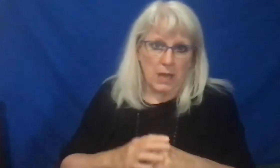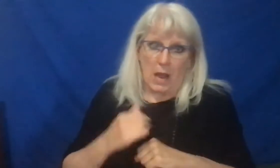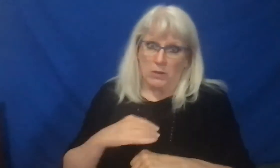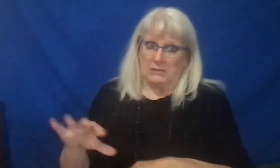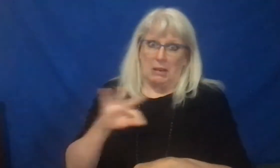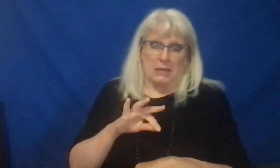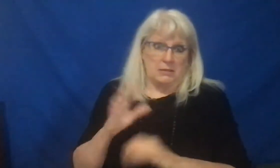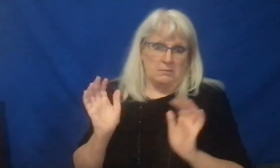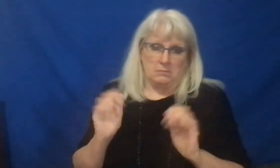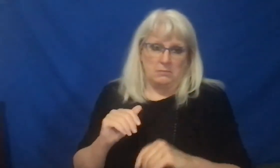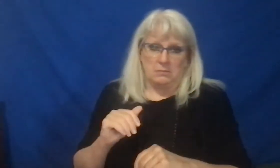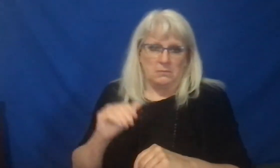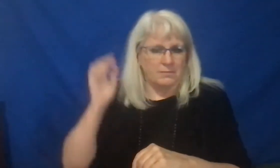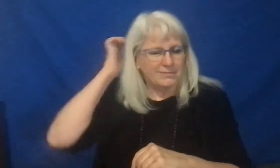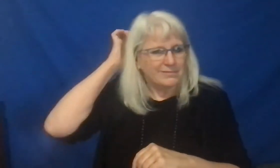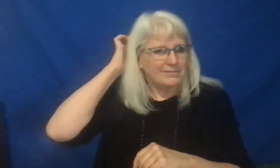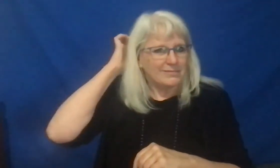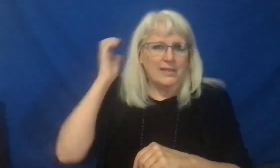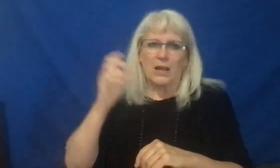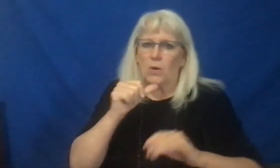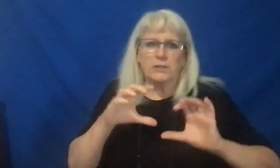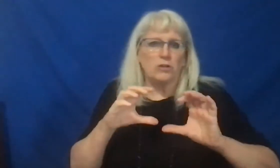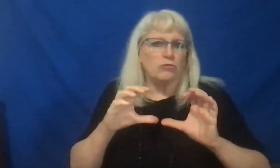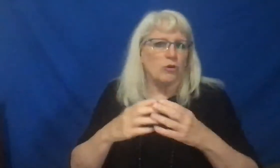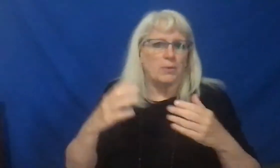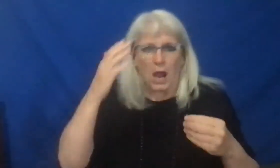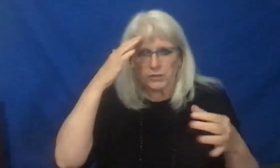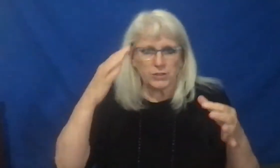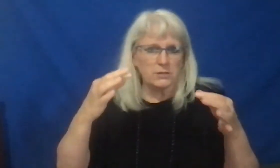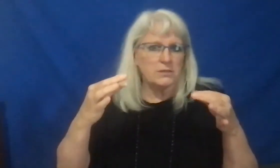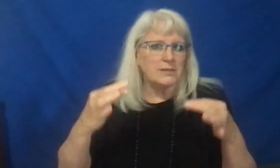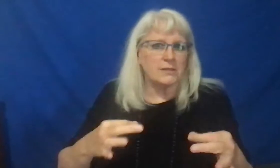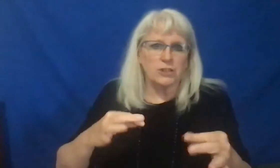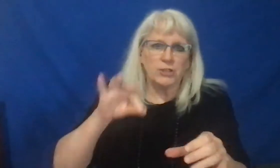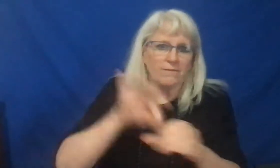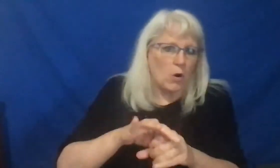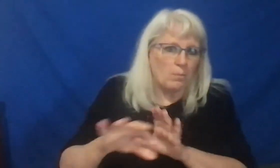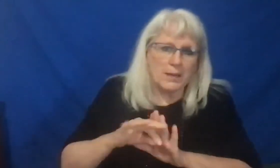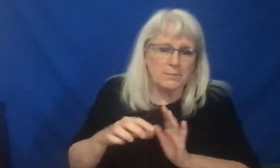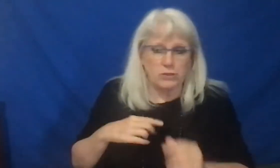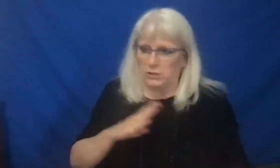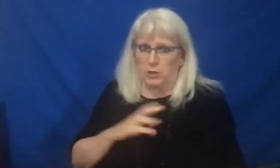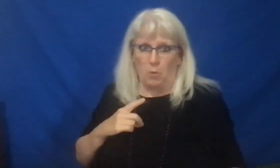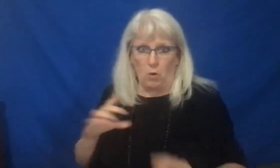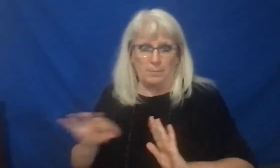didn't go through any type of group conscience other than the board. And I think I'll start there,